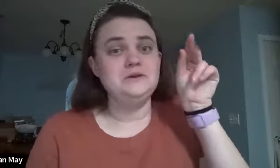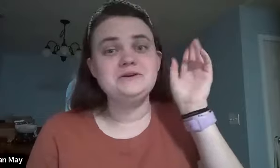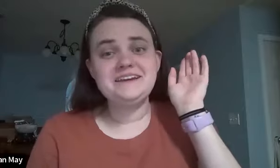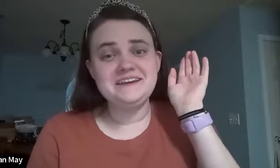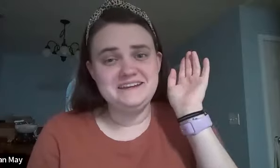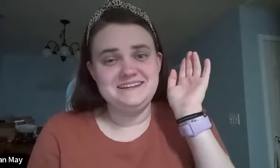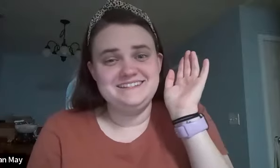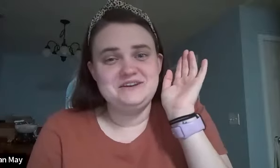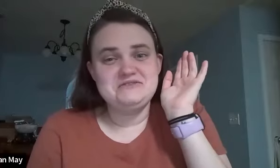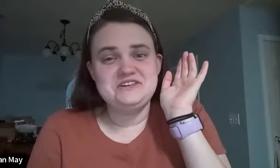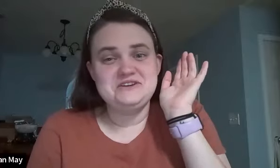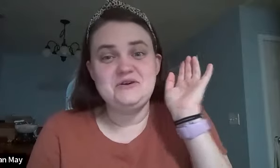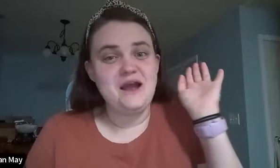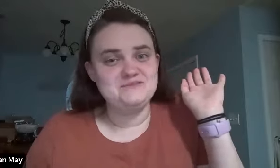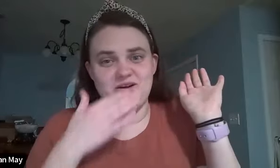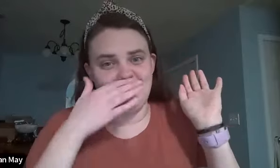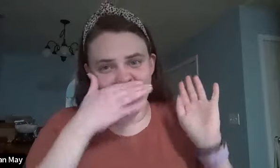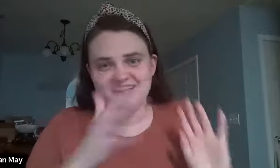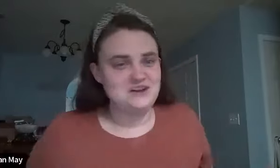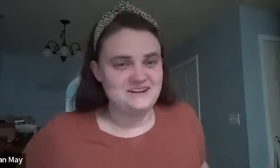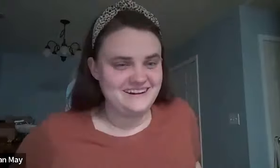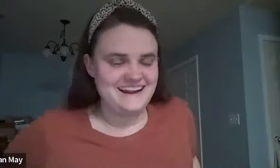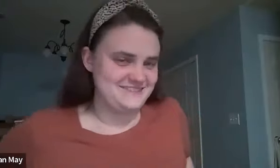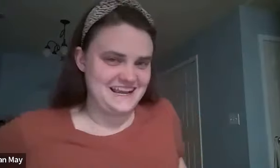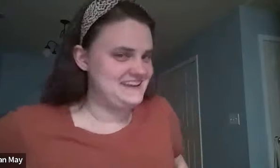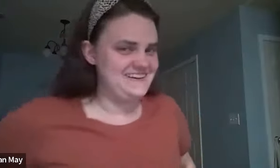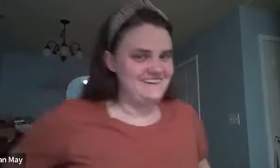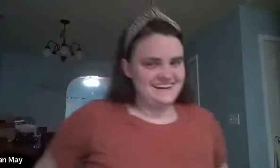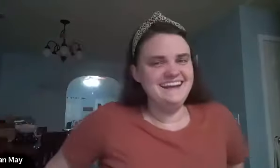Your kitten is so cute. I'm sorry. I saw her and I was like, I cannot.